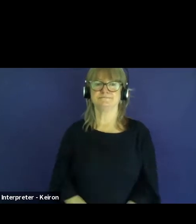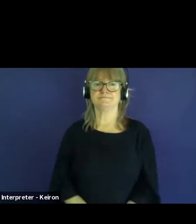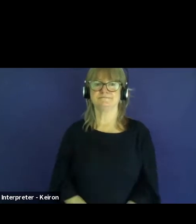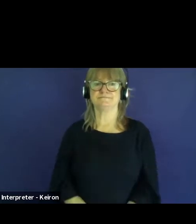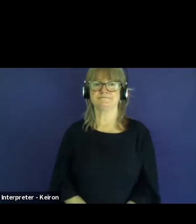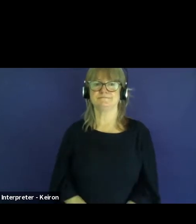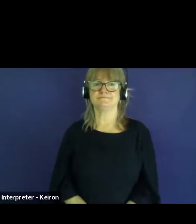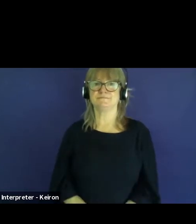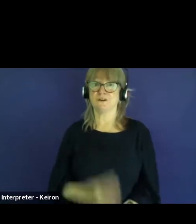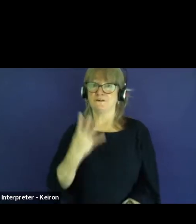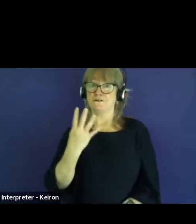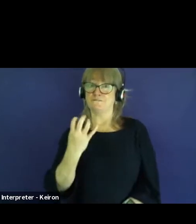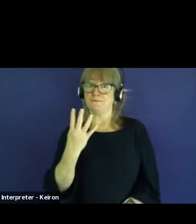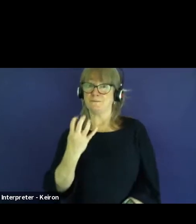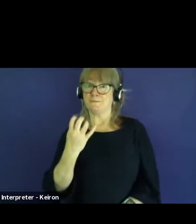Four exercises to go.